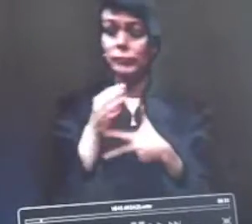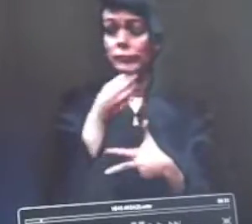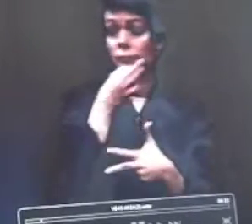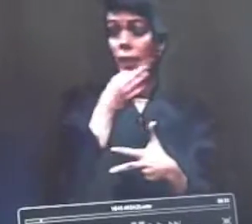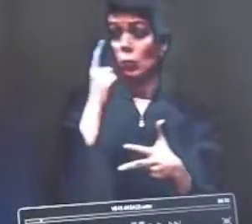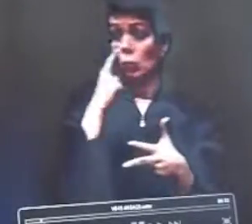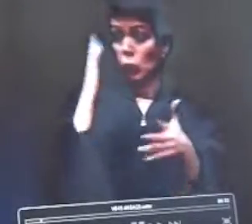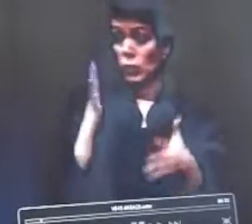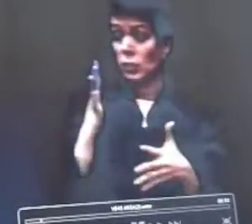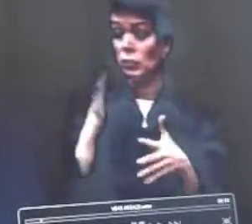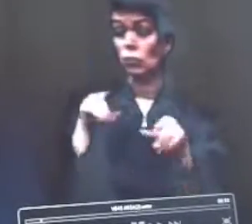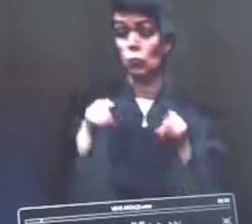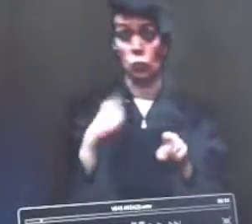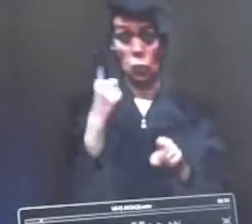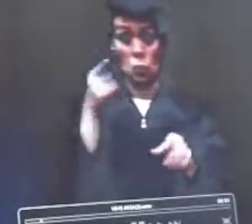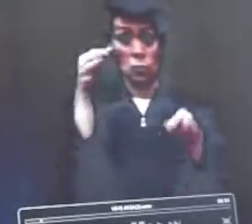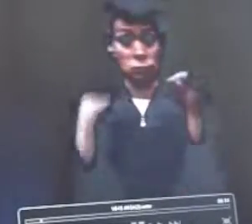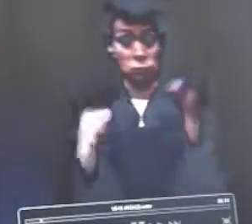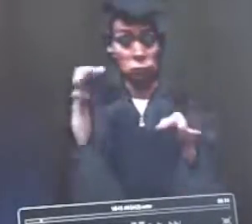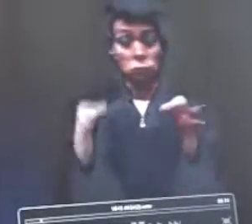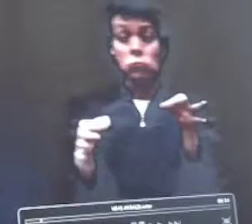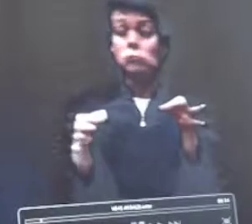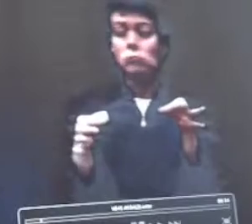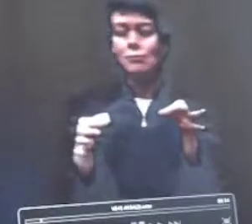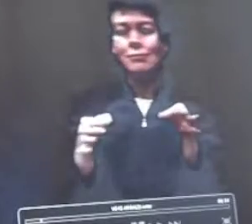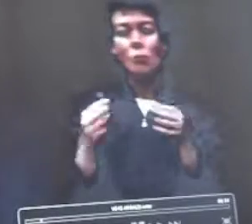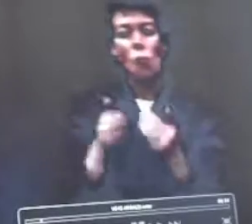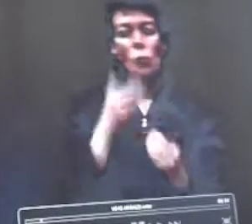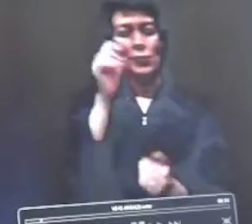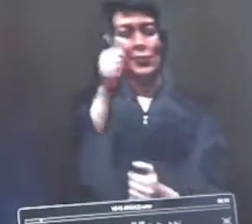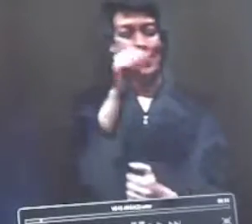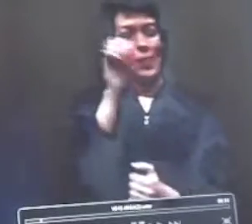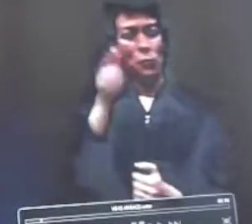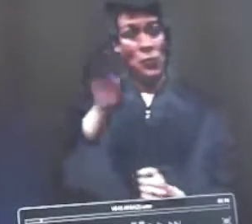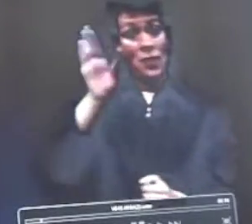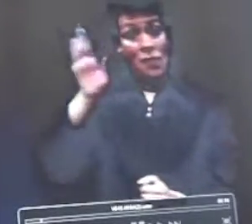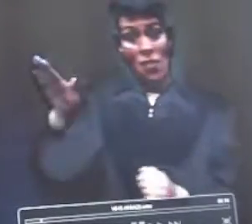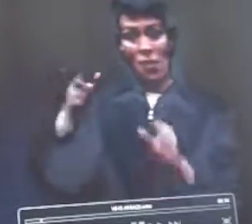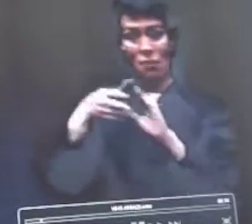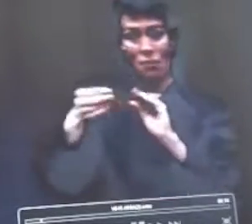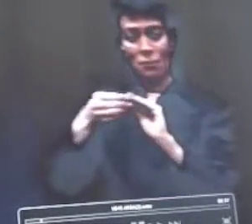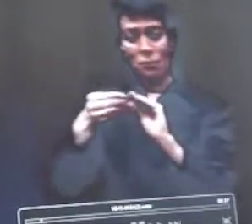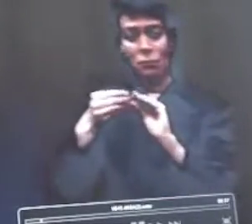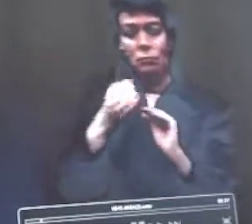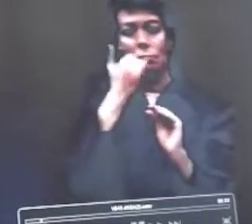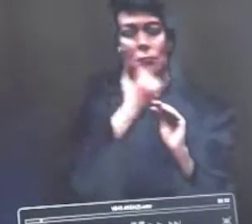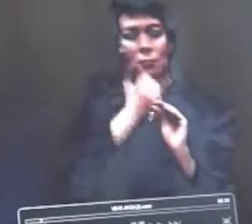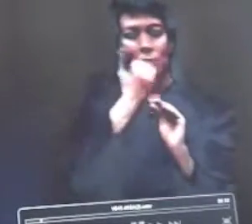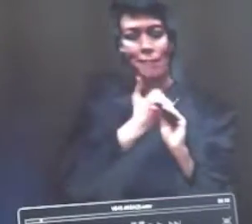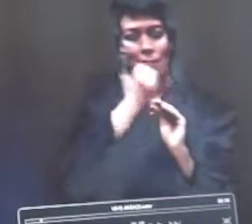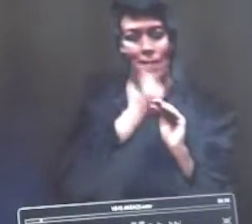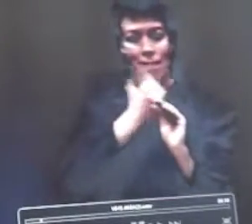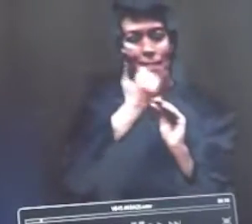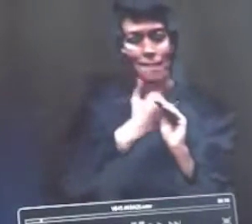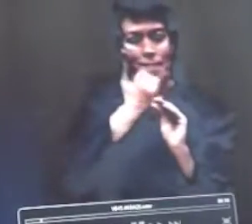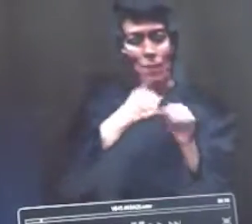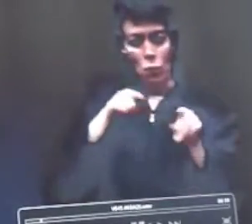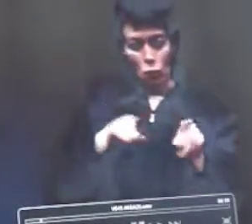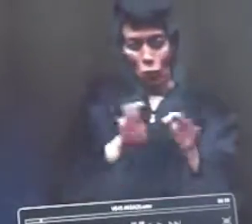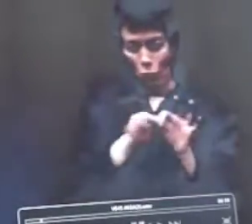So in the 3 situations, the expert witness during the court, almost 10% of their